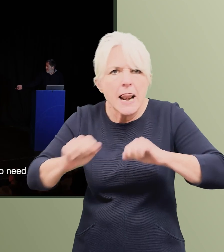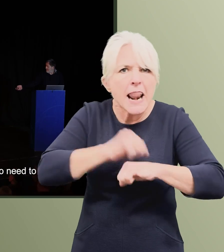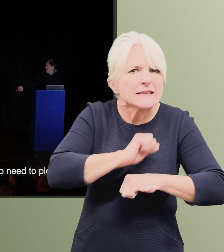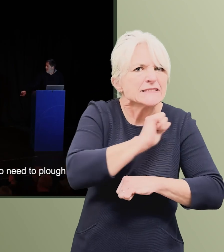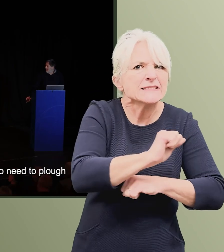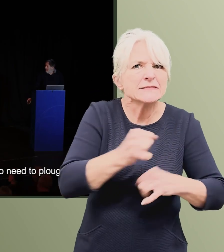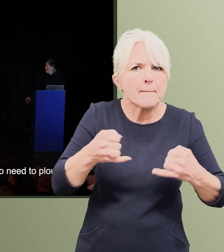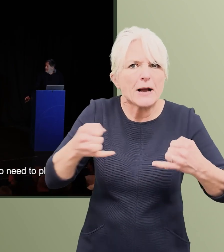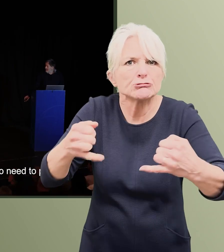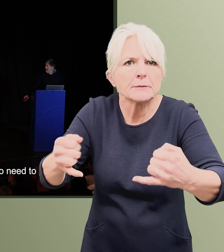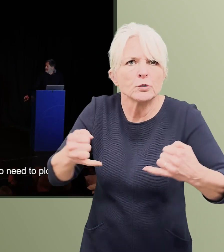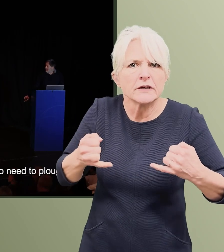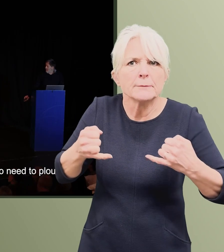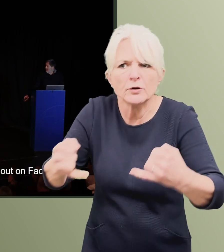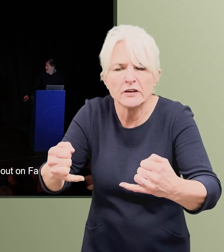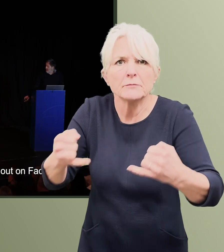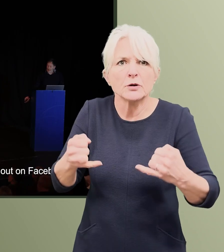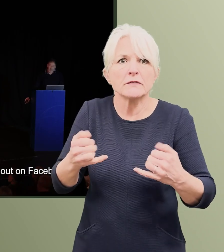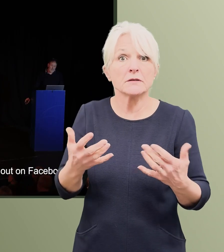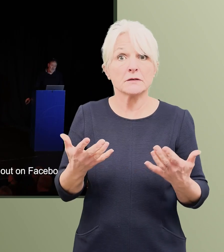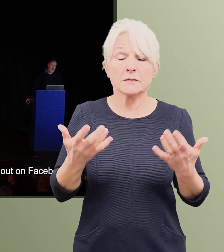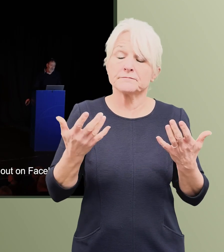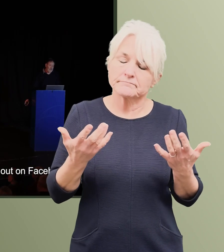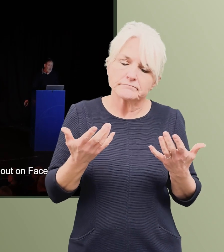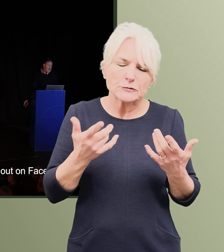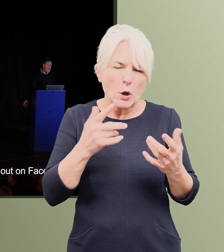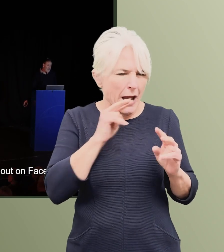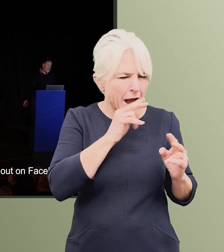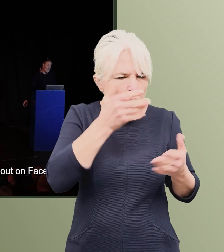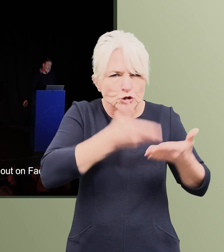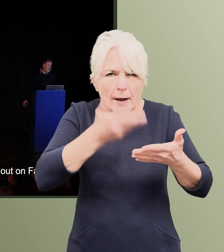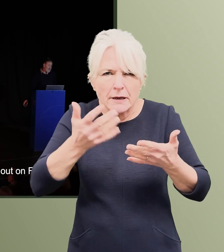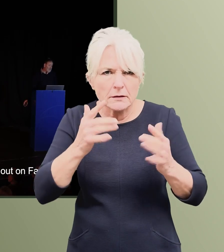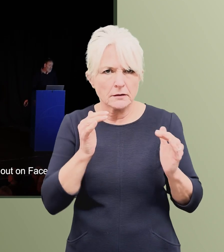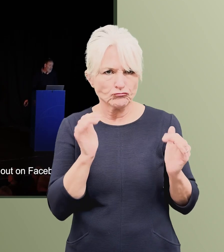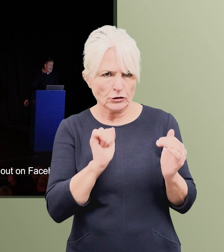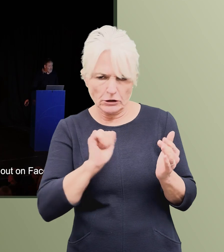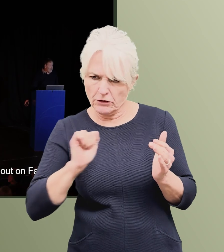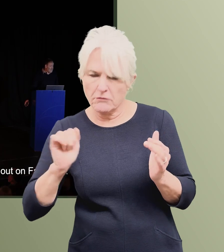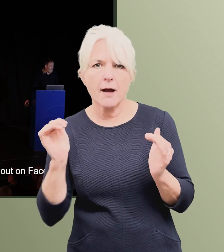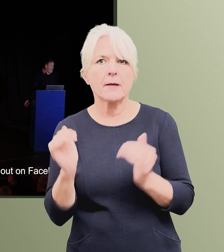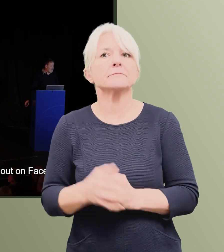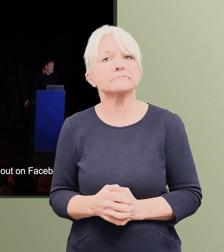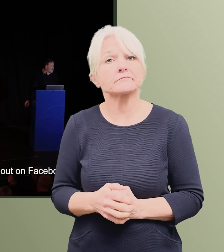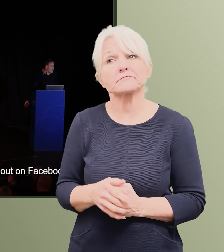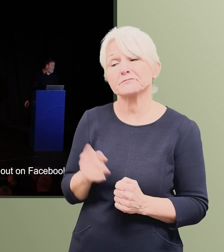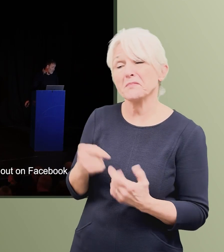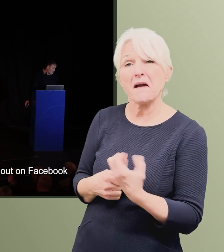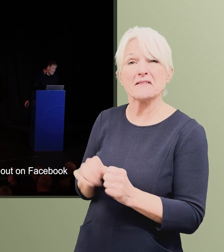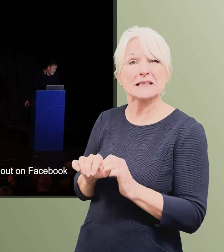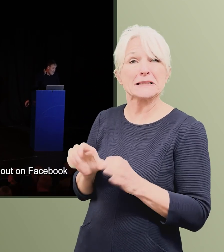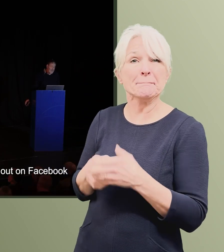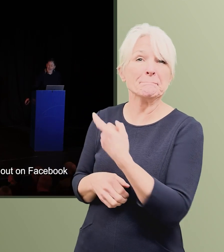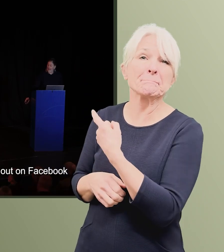it. So there's our team working hard. And what was really lovely, we put an advert out on Facebook,